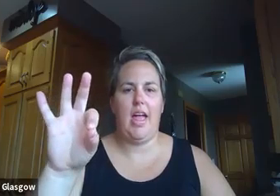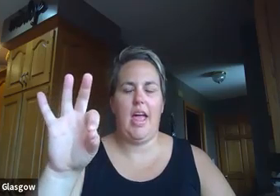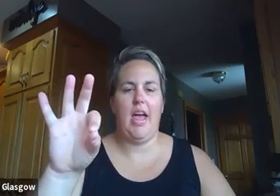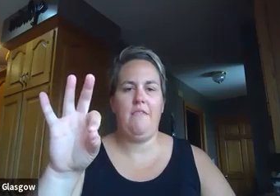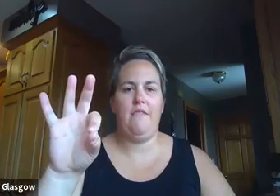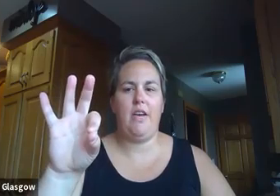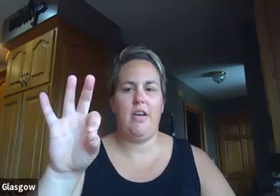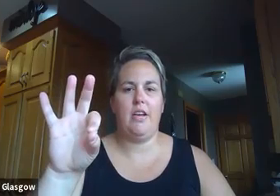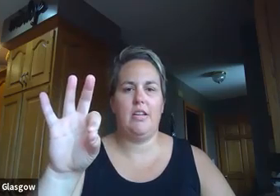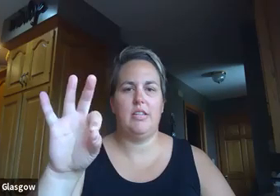F,